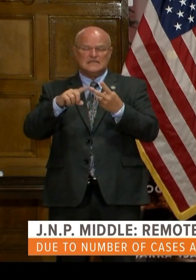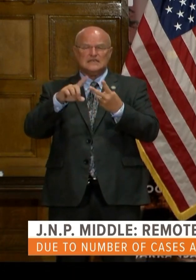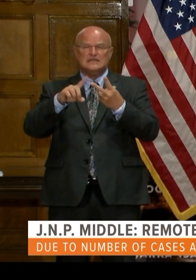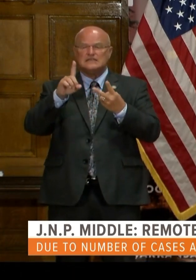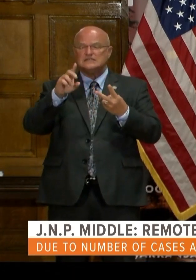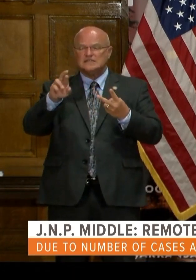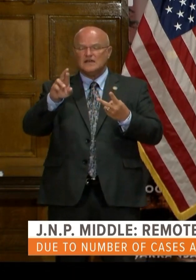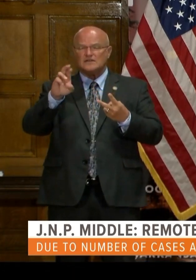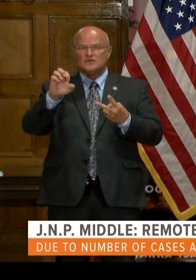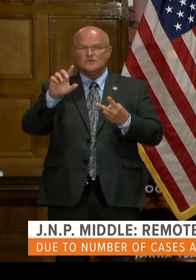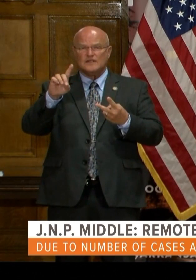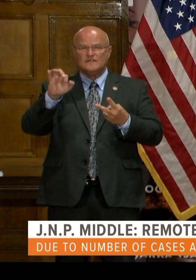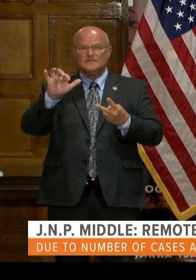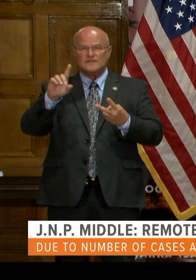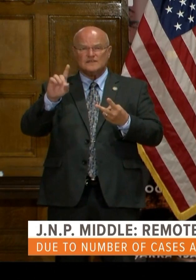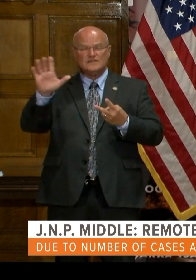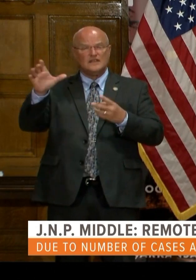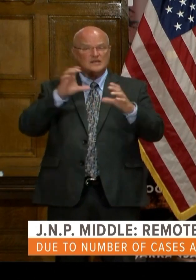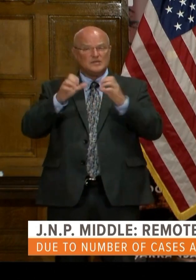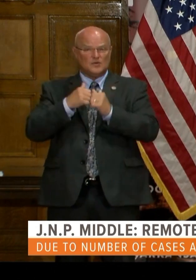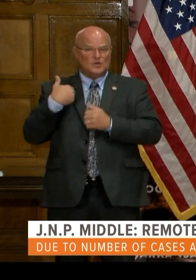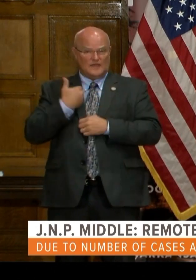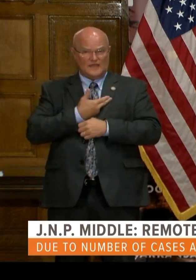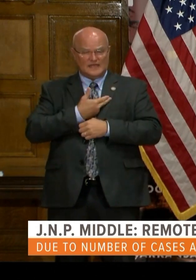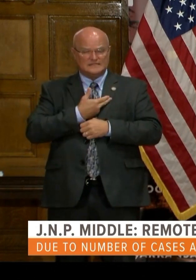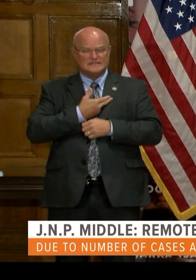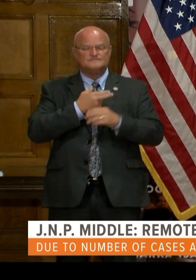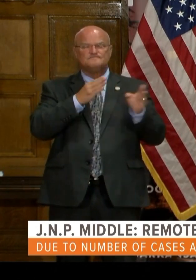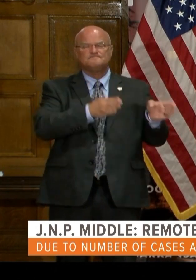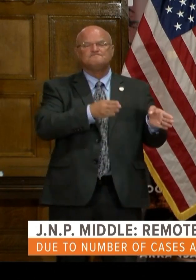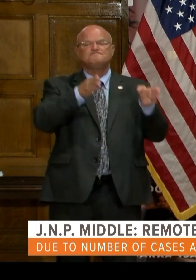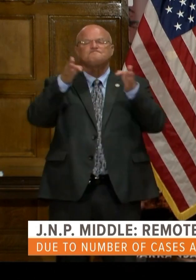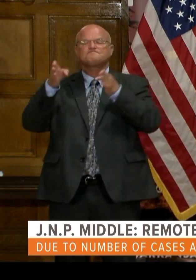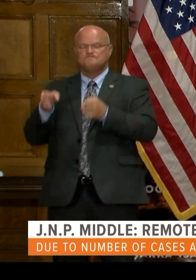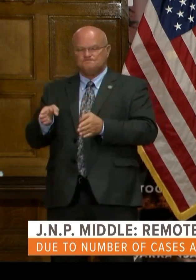and their communication to us. In terms of the University